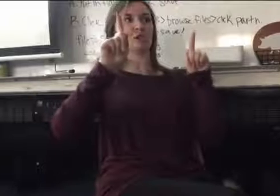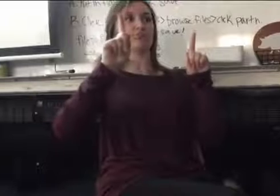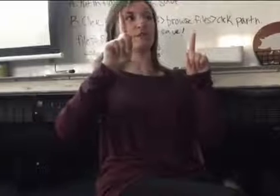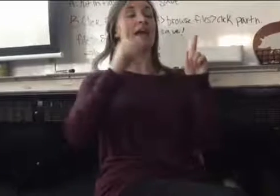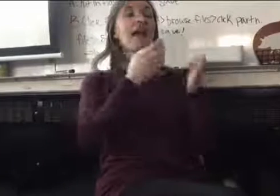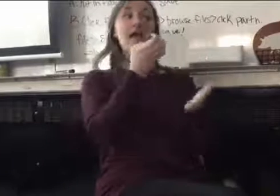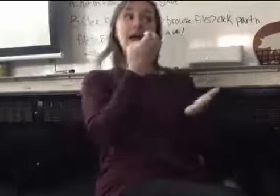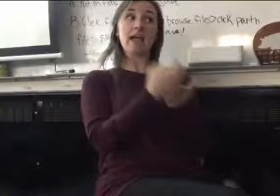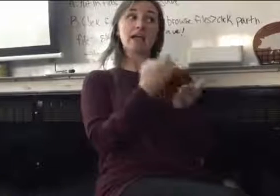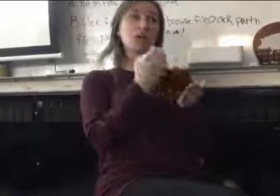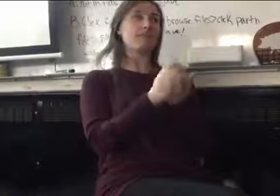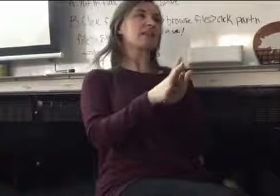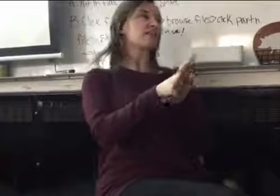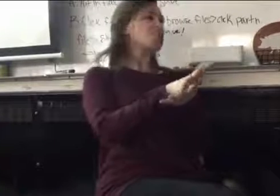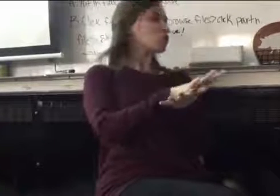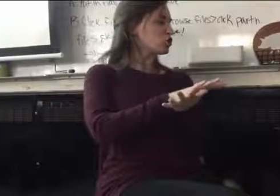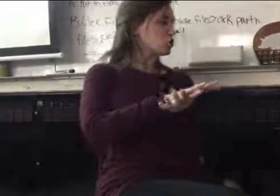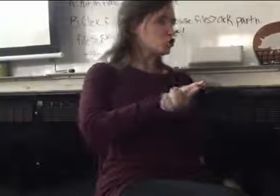destroys